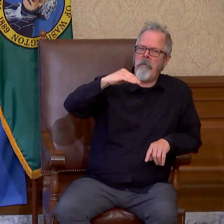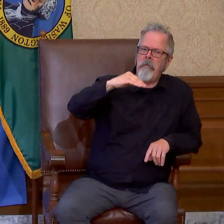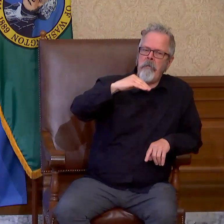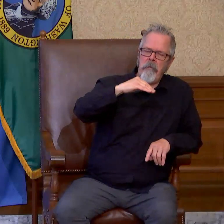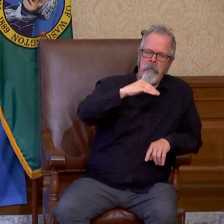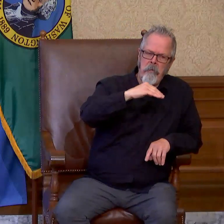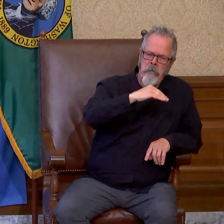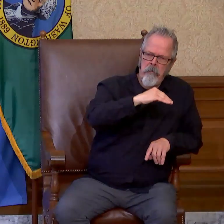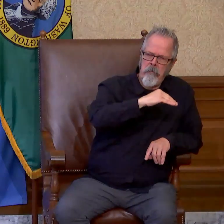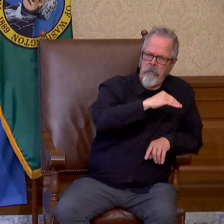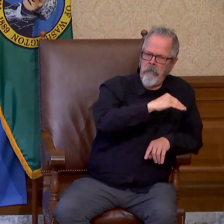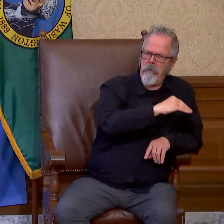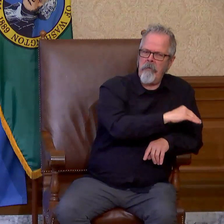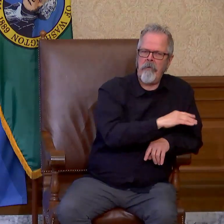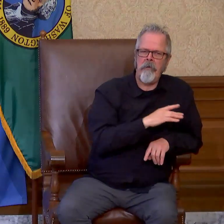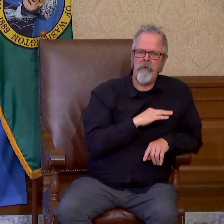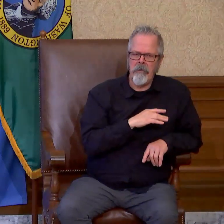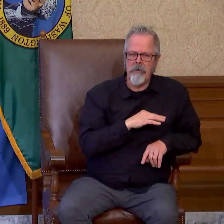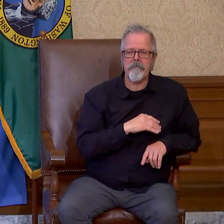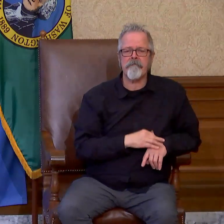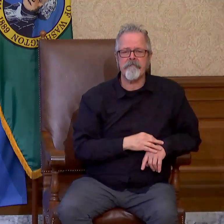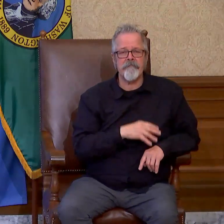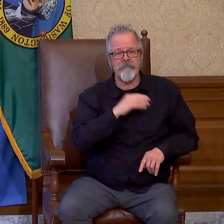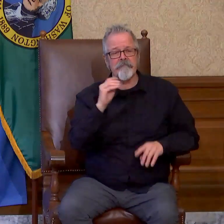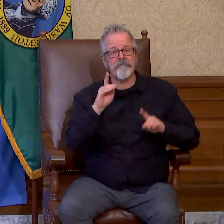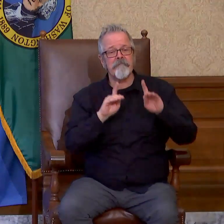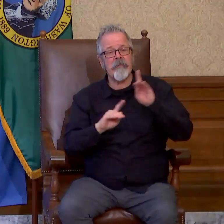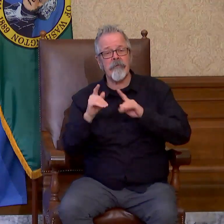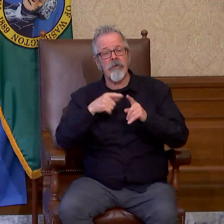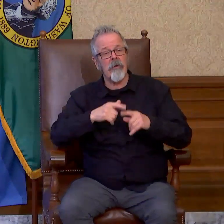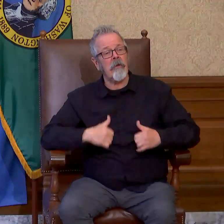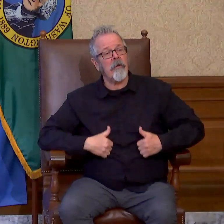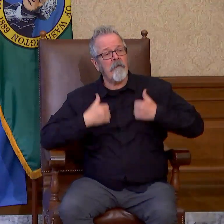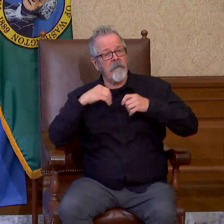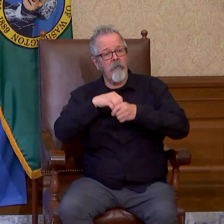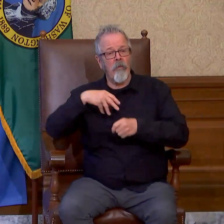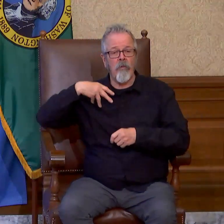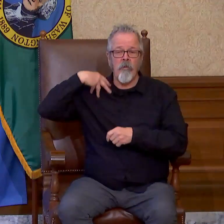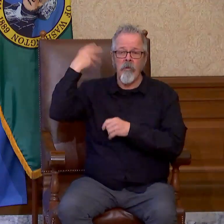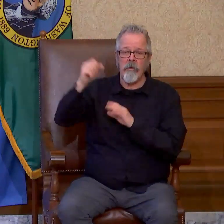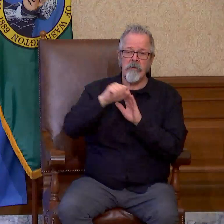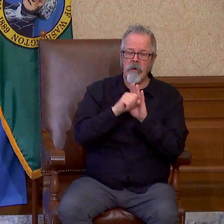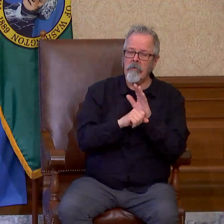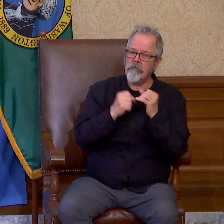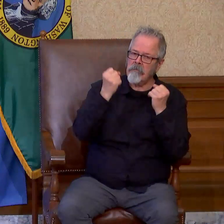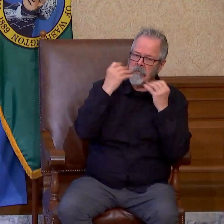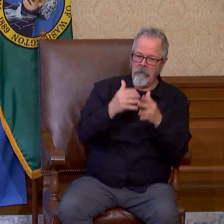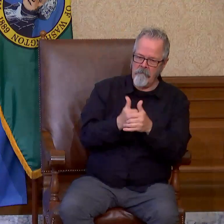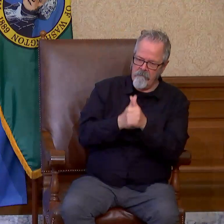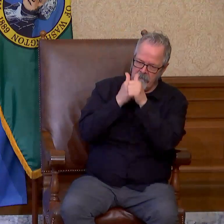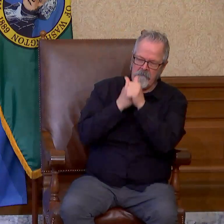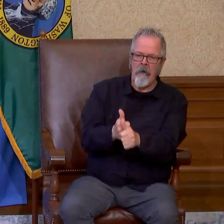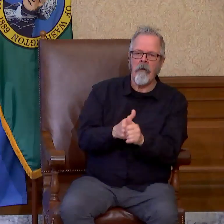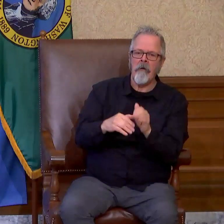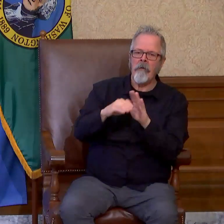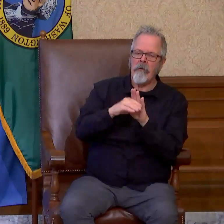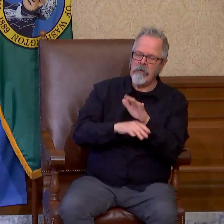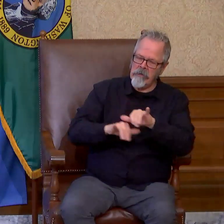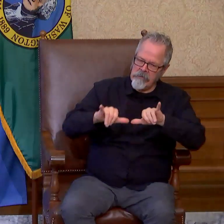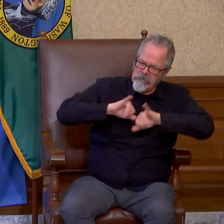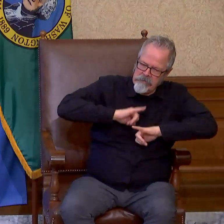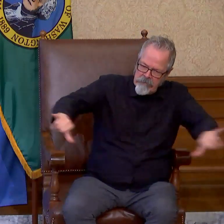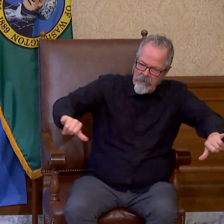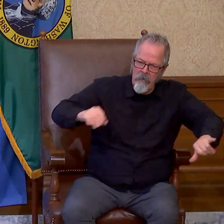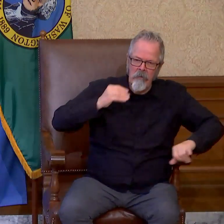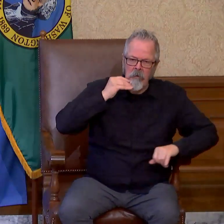consistency of people who are abiding by this effort. So I think we ought to be confident in our judgment going forward.